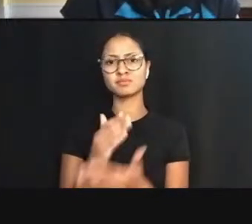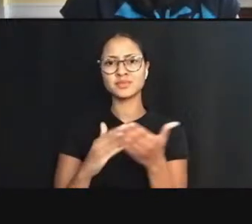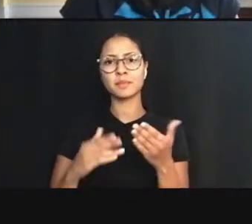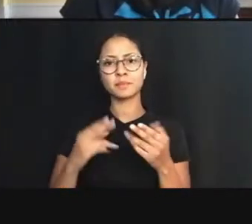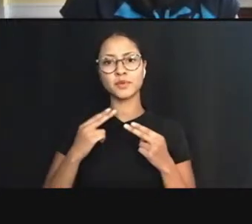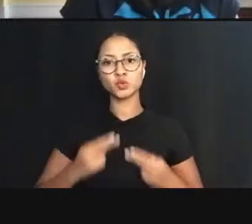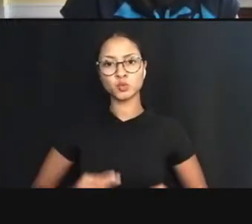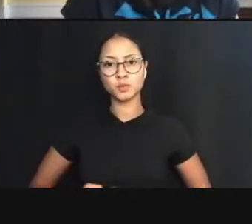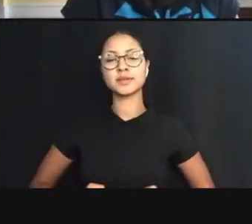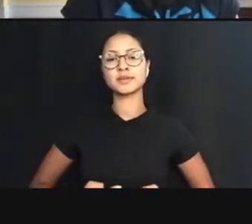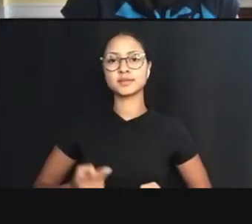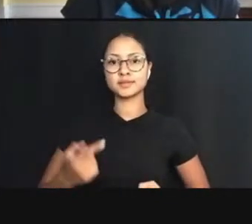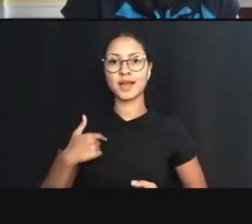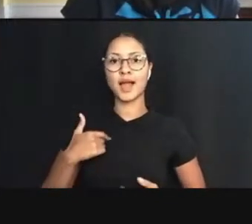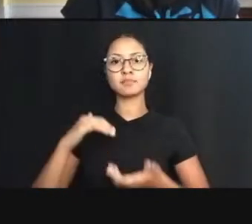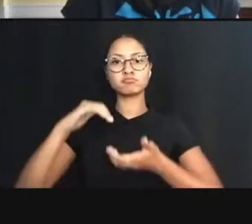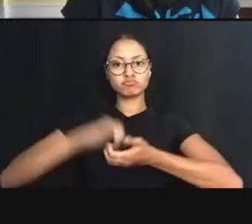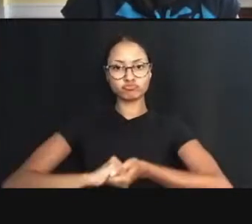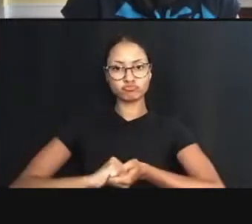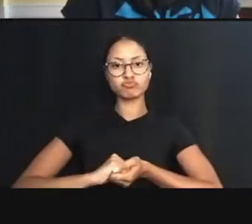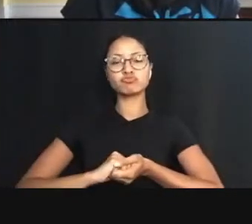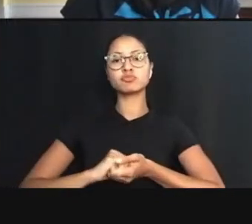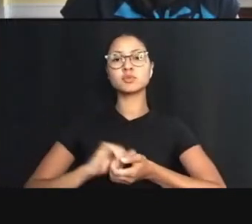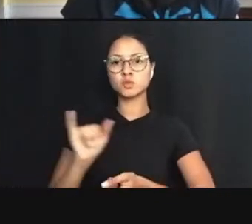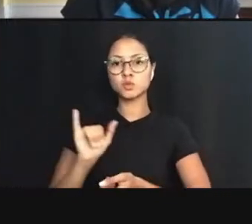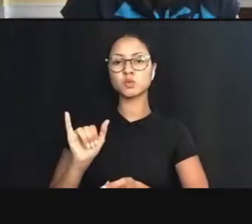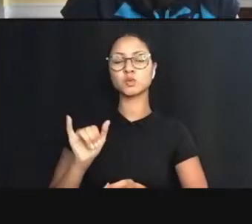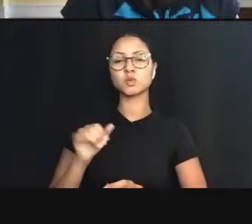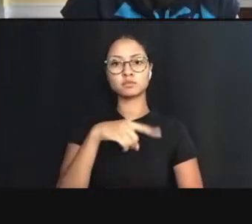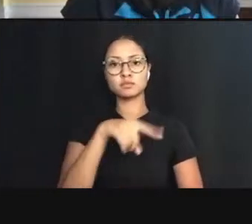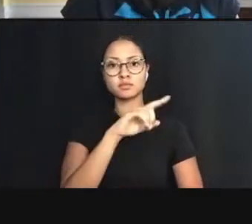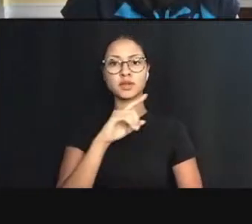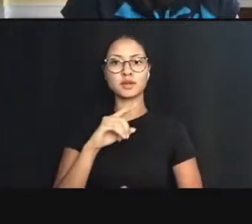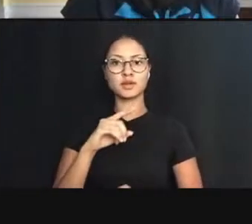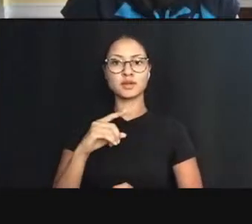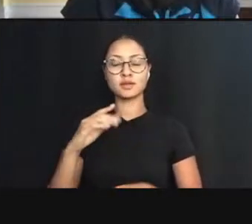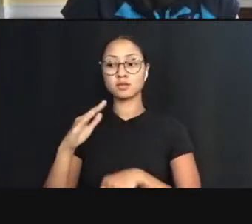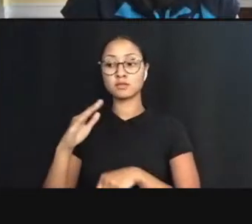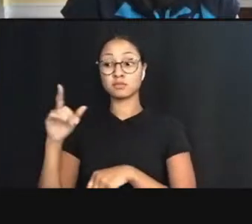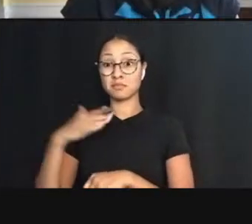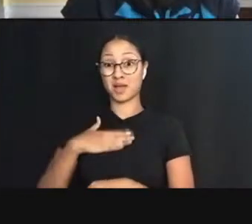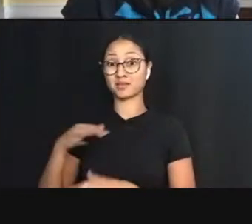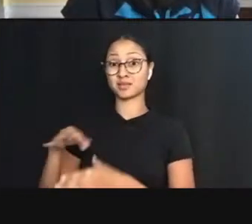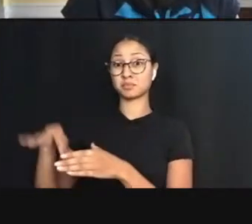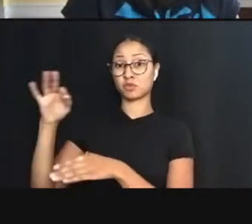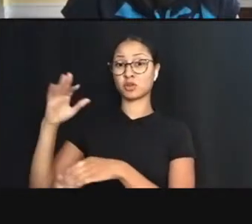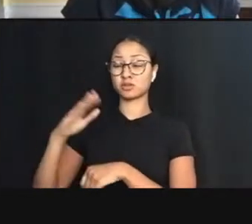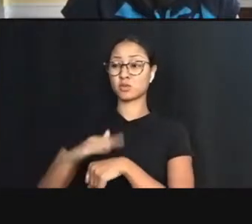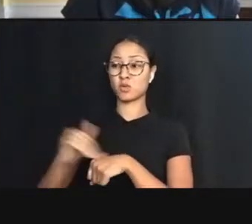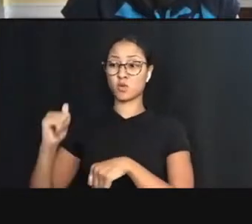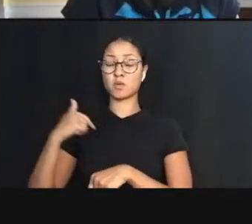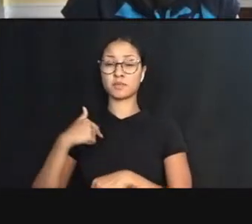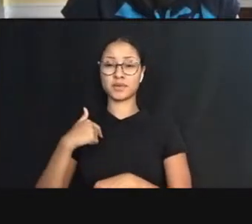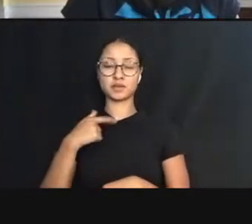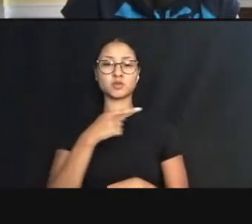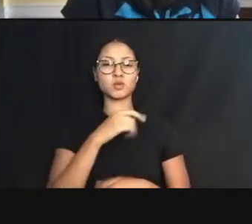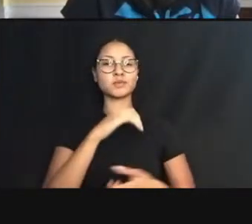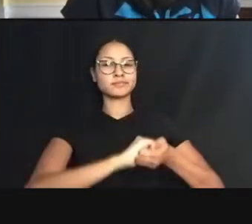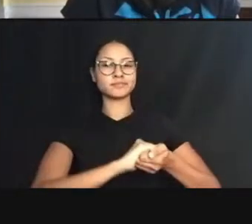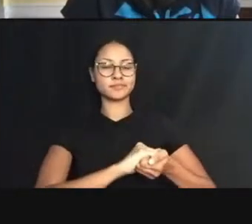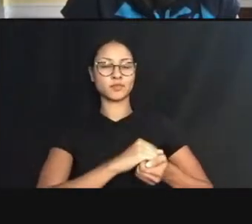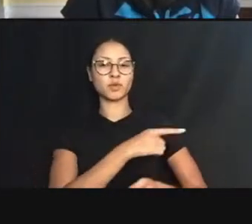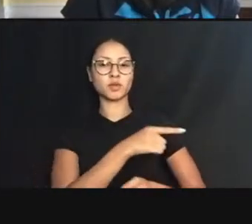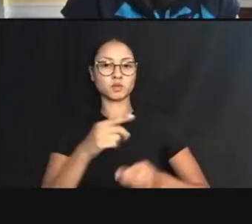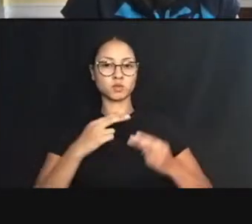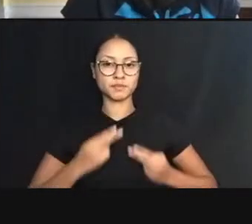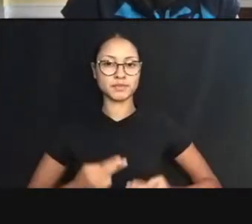in conversation with me and with spirit, that are the folks of spirit have called on to support me in the work I'm here to do. And those are the